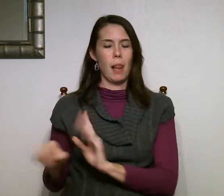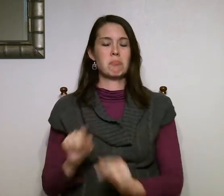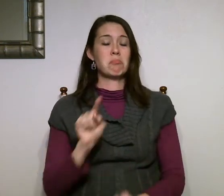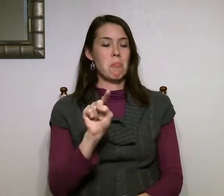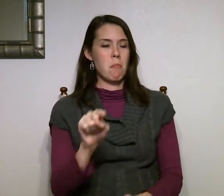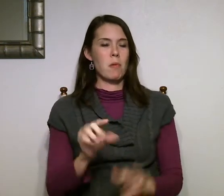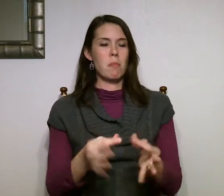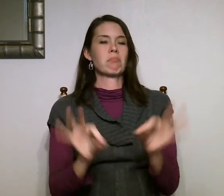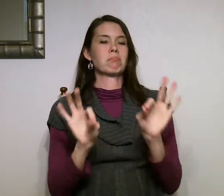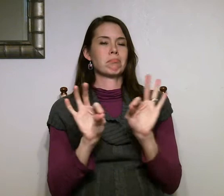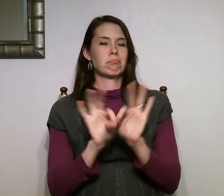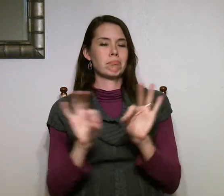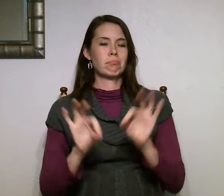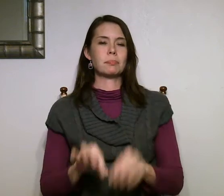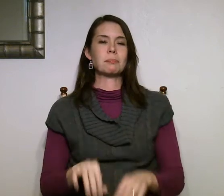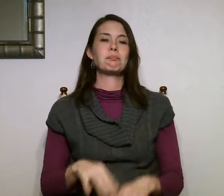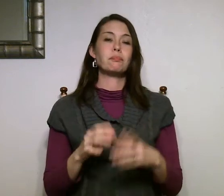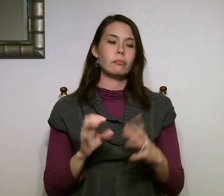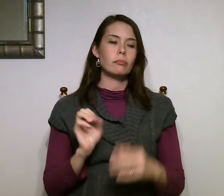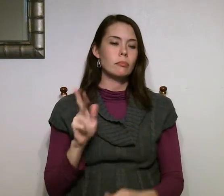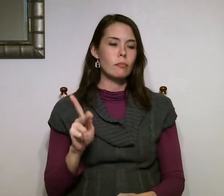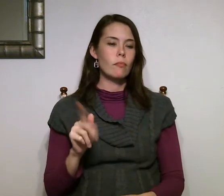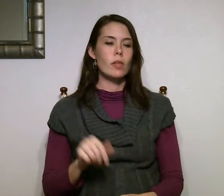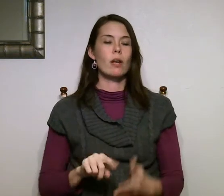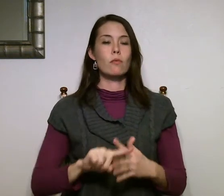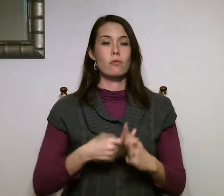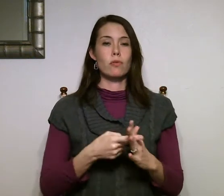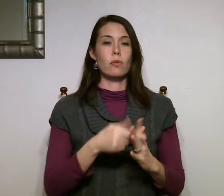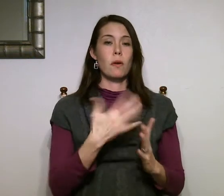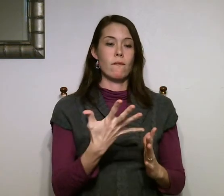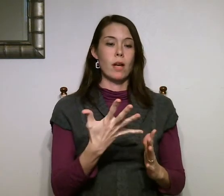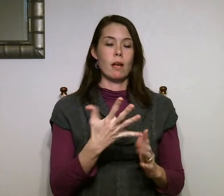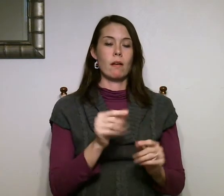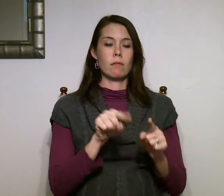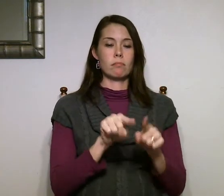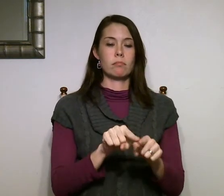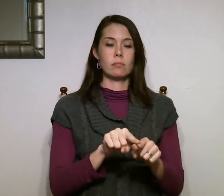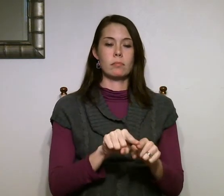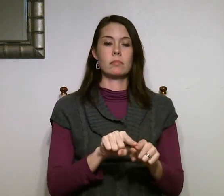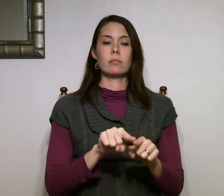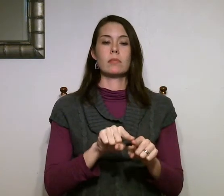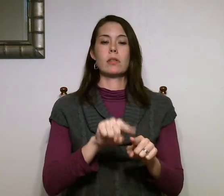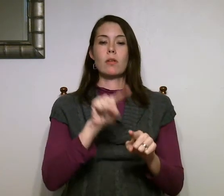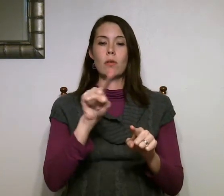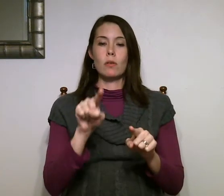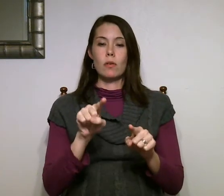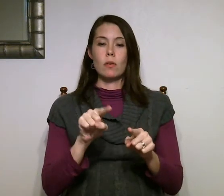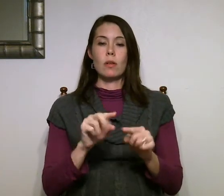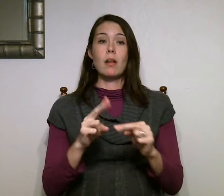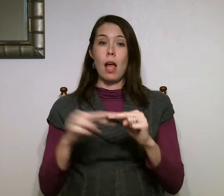5, and we're going to add 6 to it. We go 1, 2,